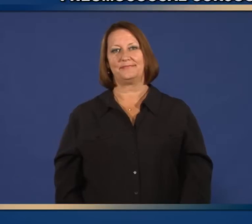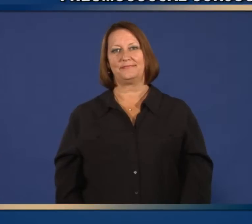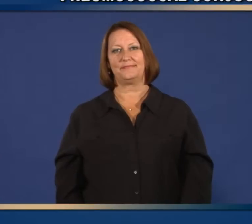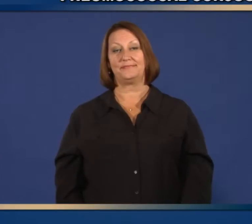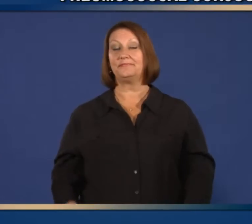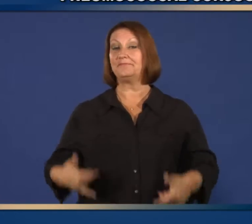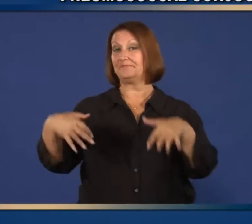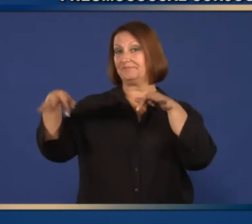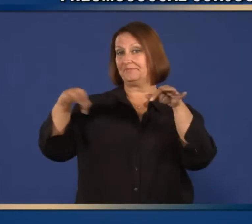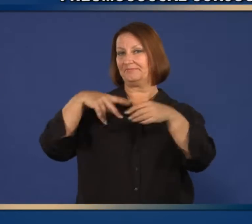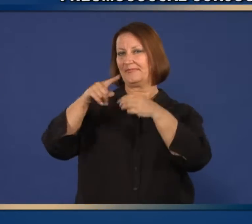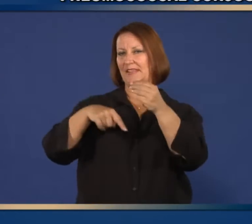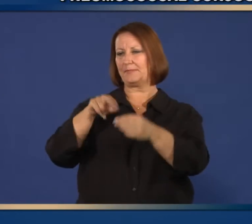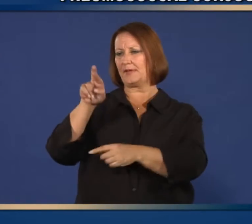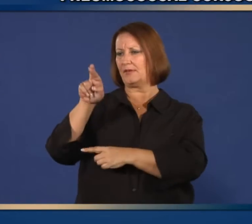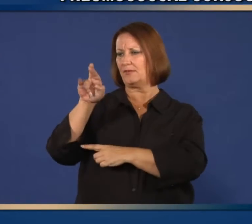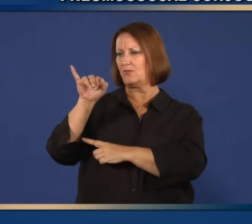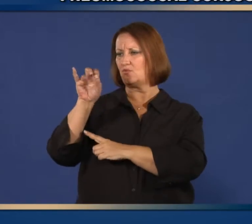Five,